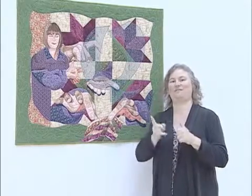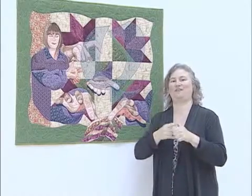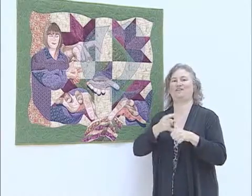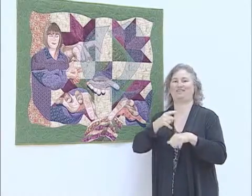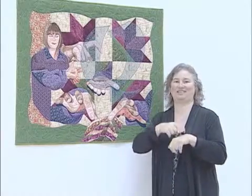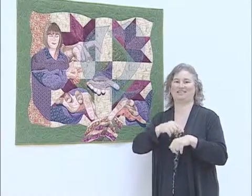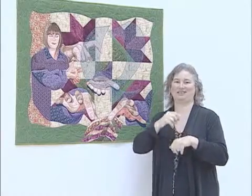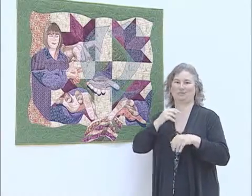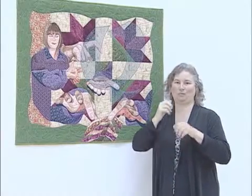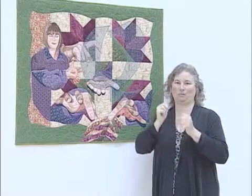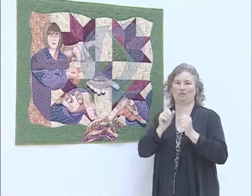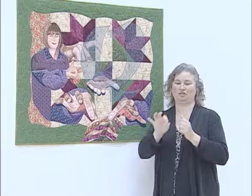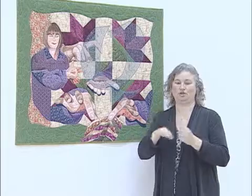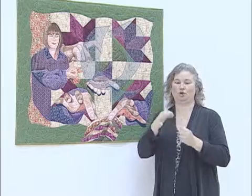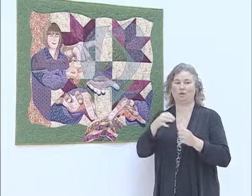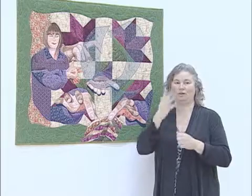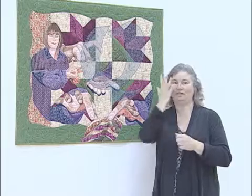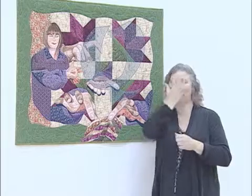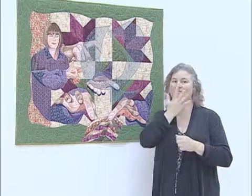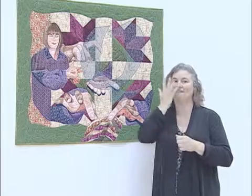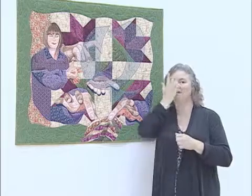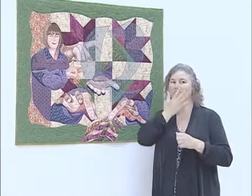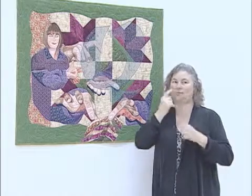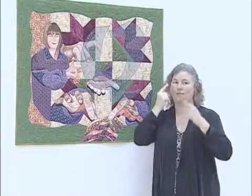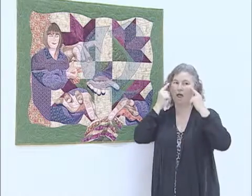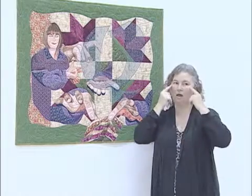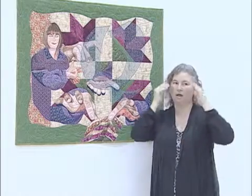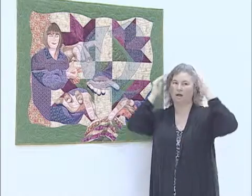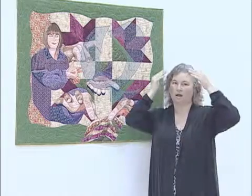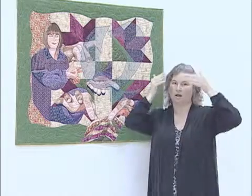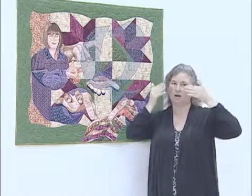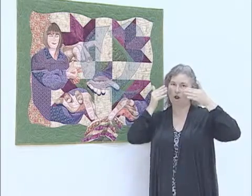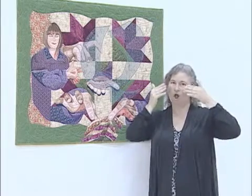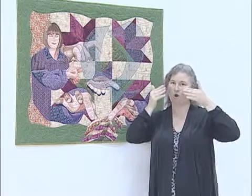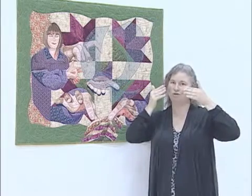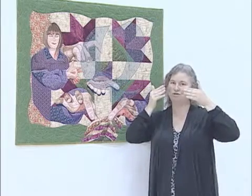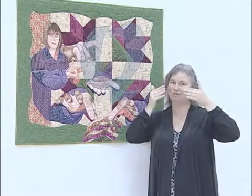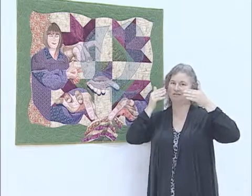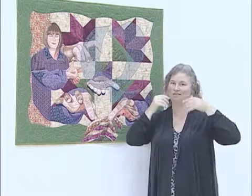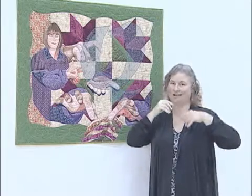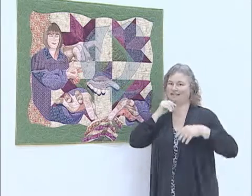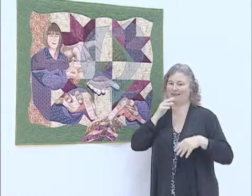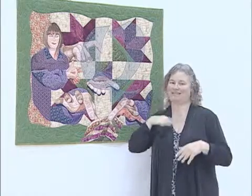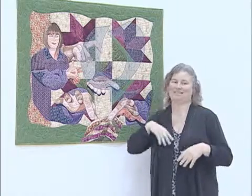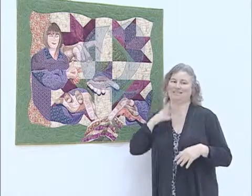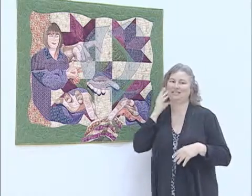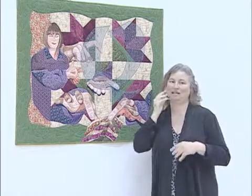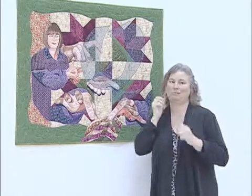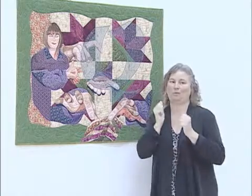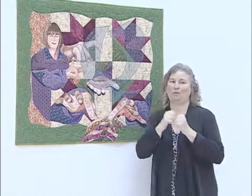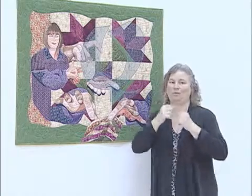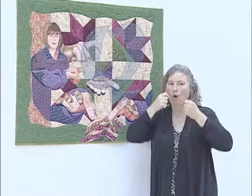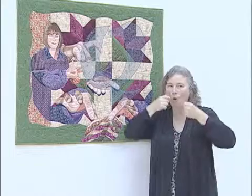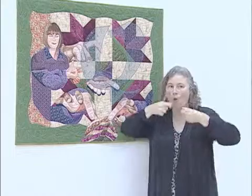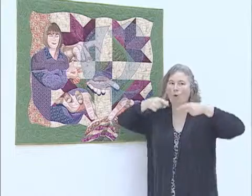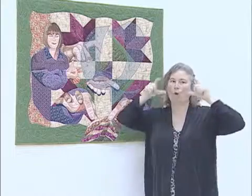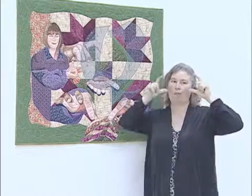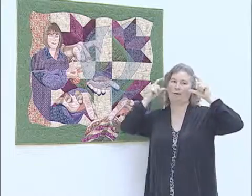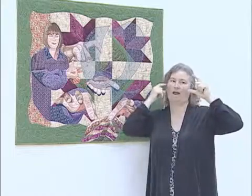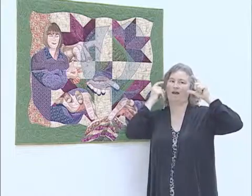cloth. This is the first time that I had tried to sew faces, and I kept the eyes closed because I didn't